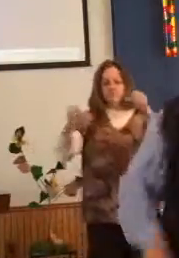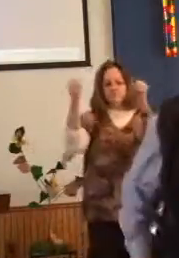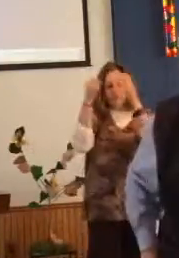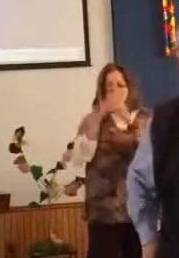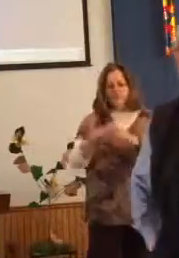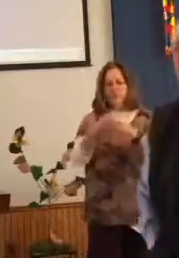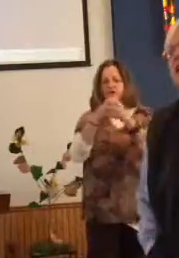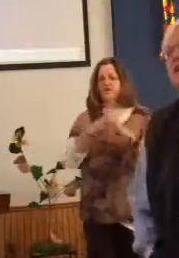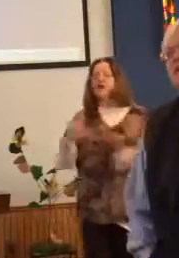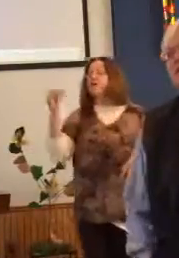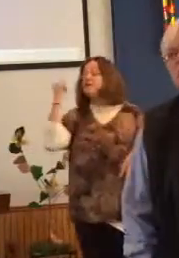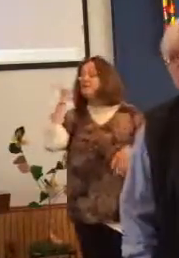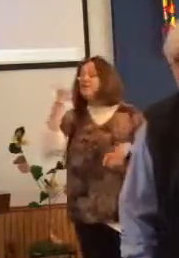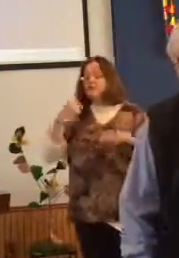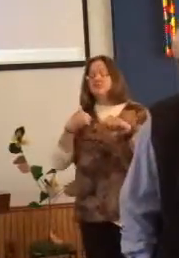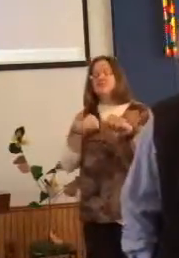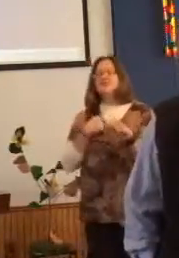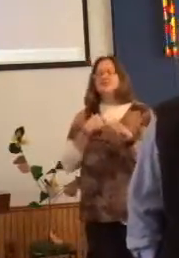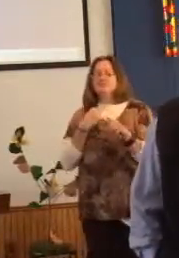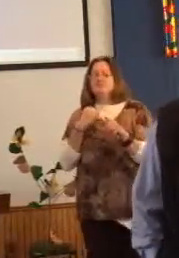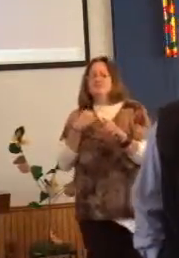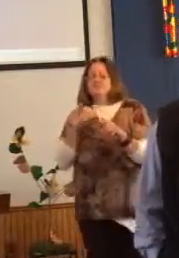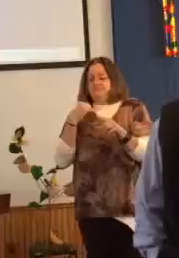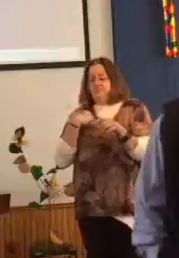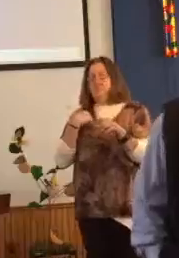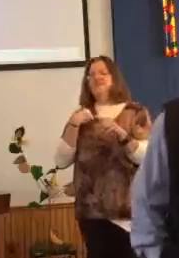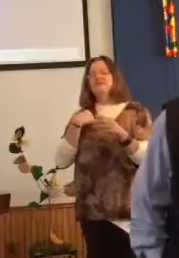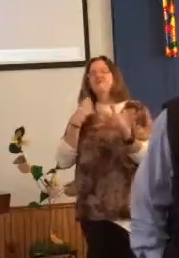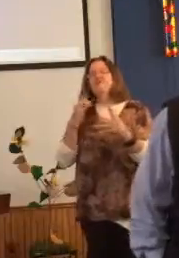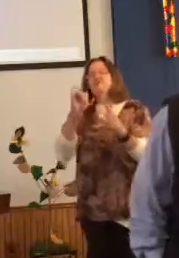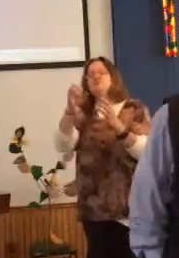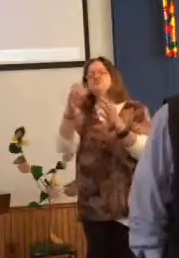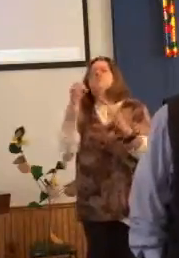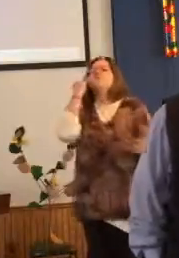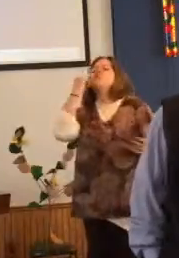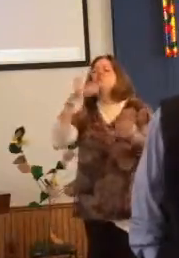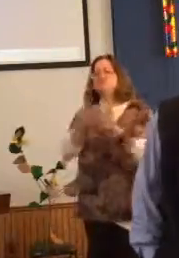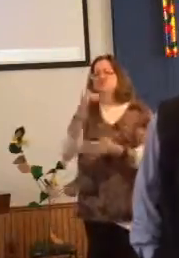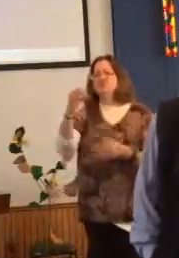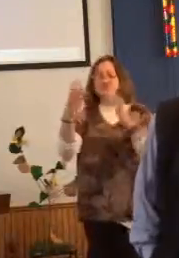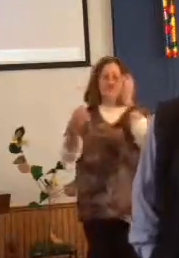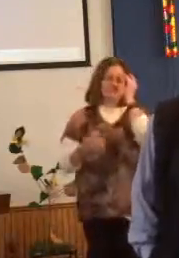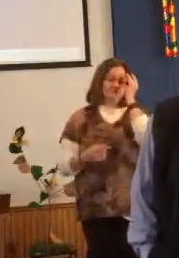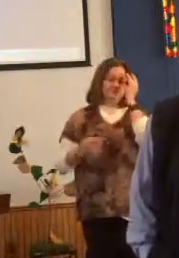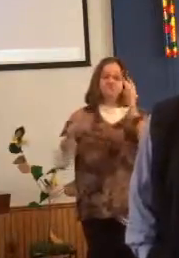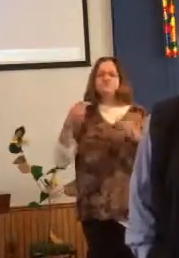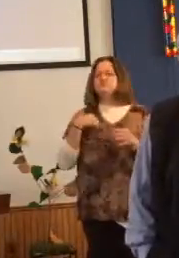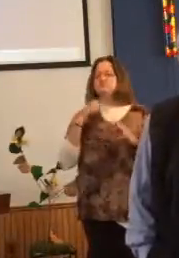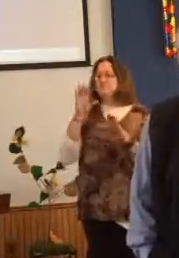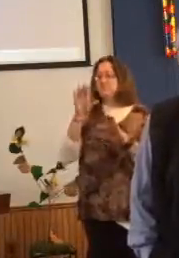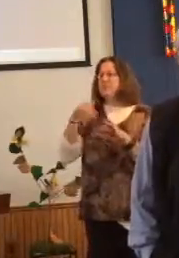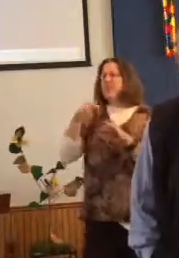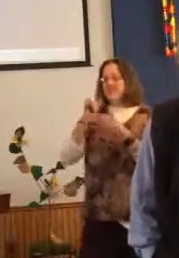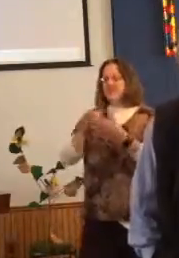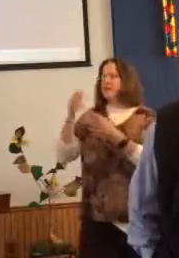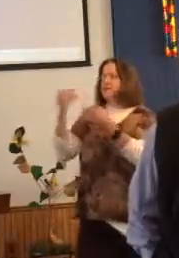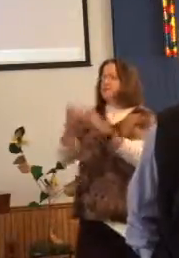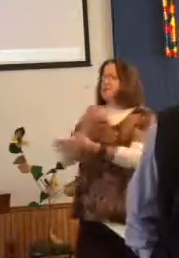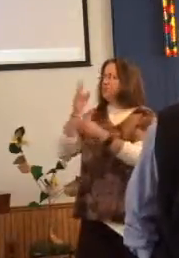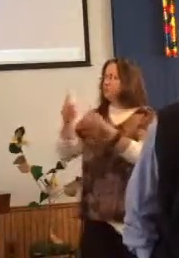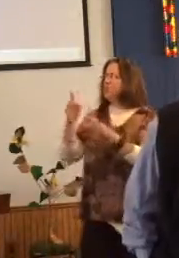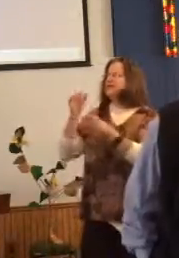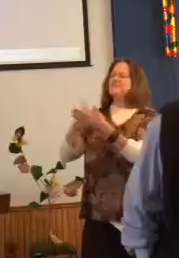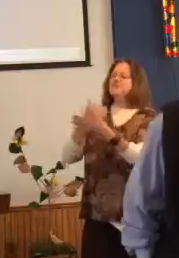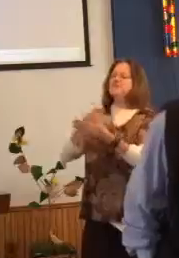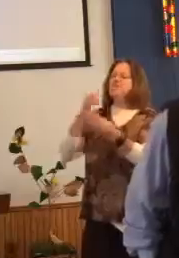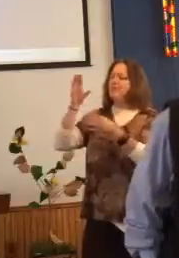if we delay on deciding whether to accept that new job or not, the prospective employer will just pick somebody